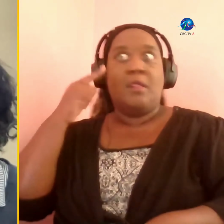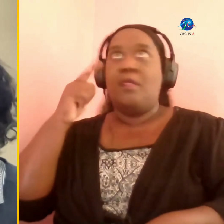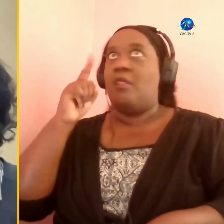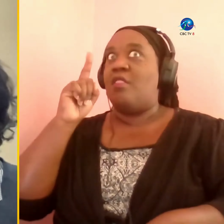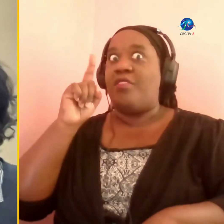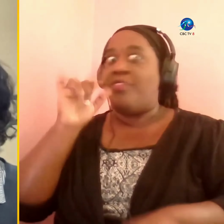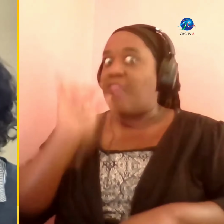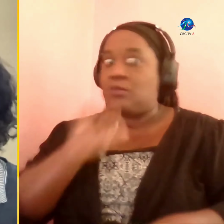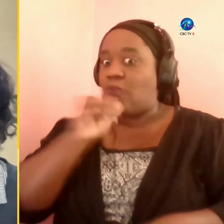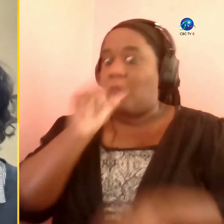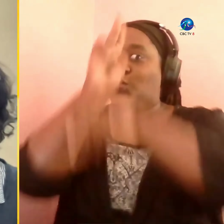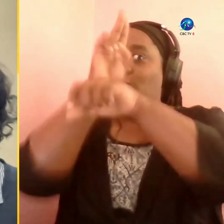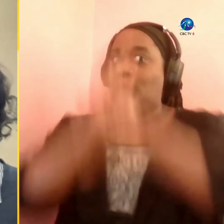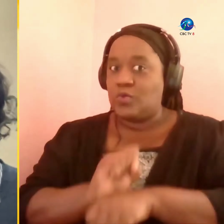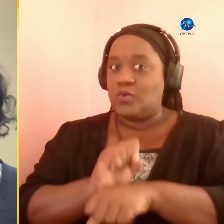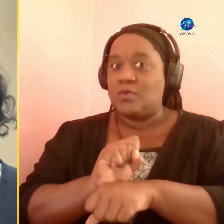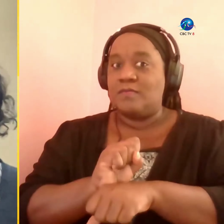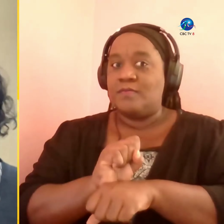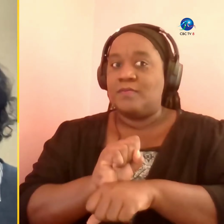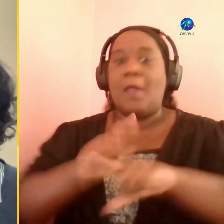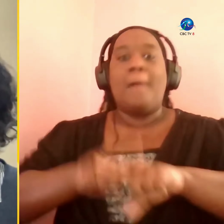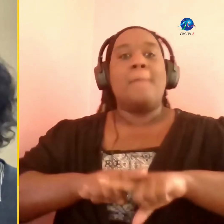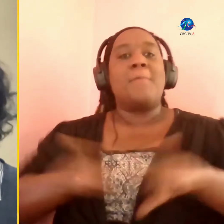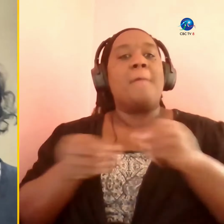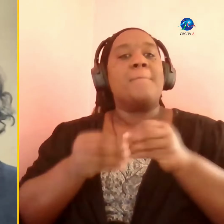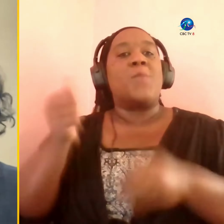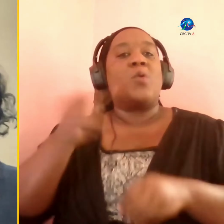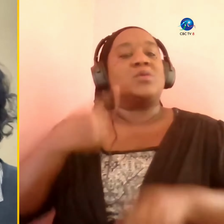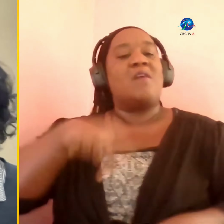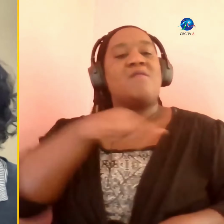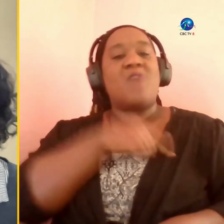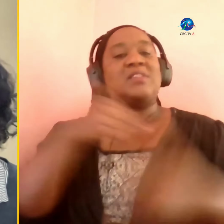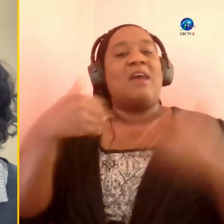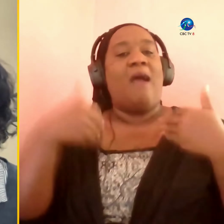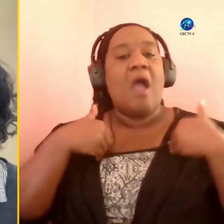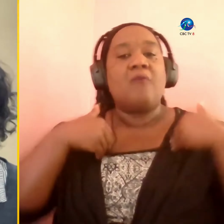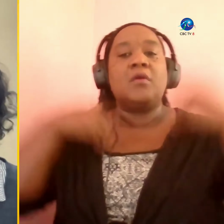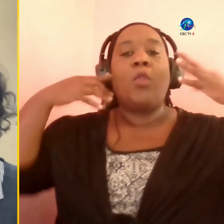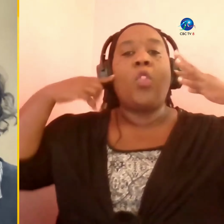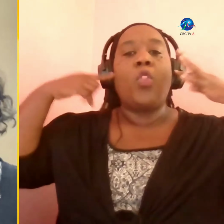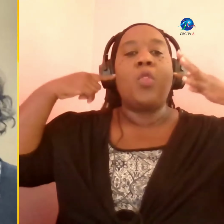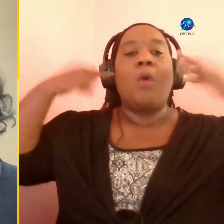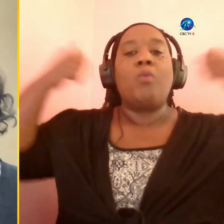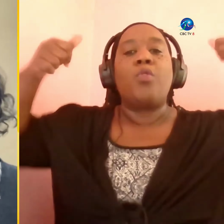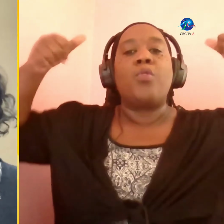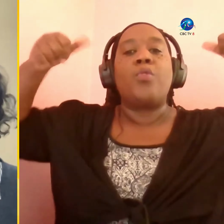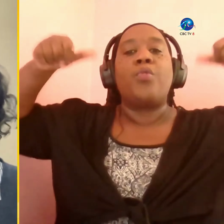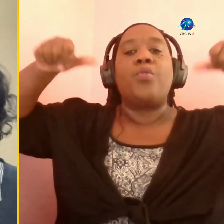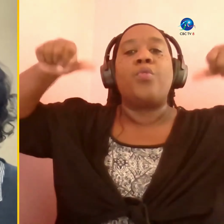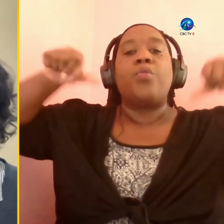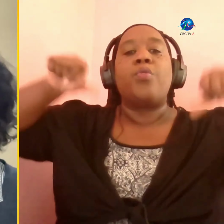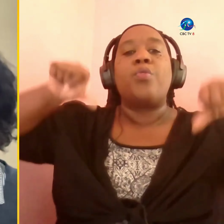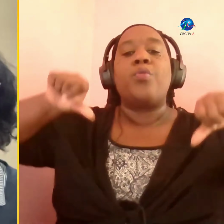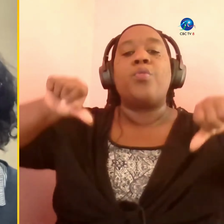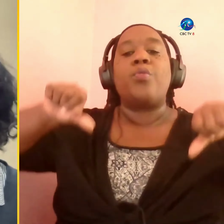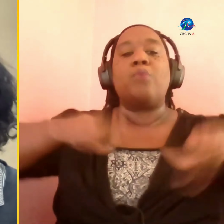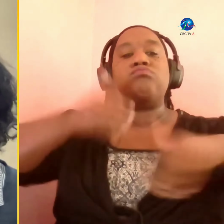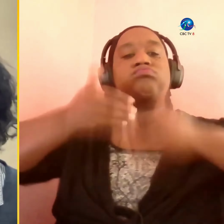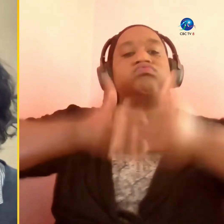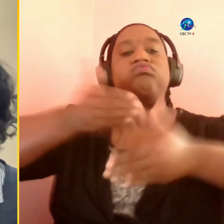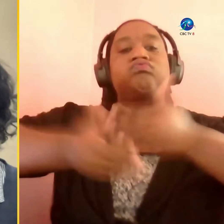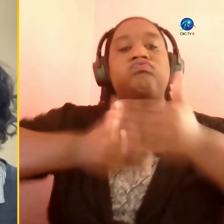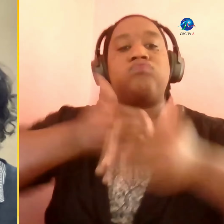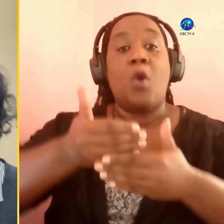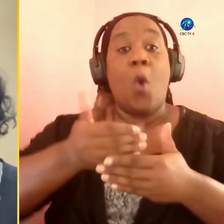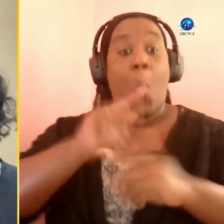But most of us are getting some hearing loss over time. What I'm trying to encourage people is that once you